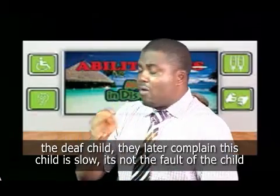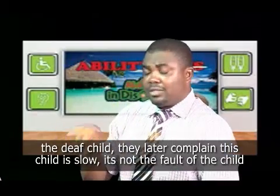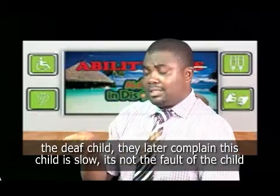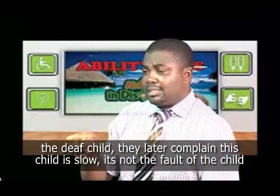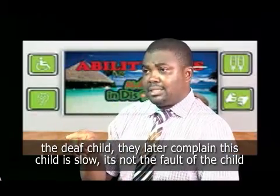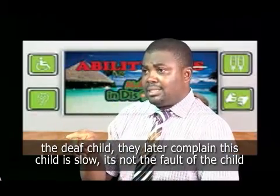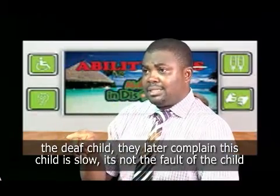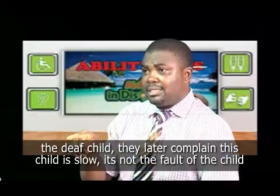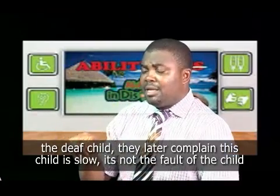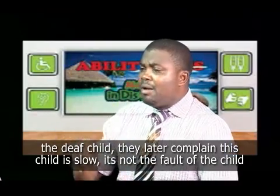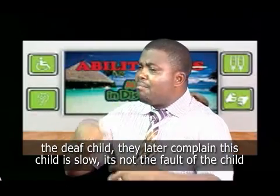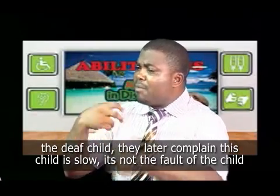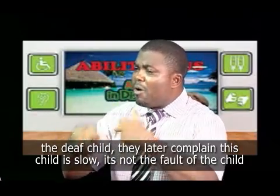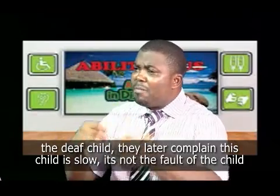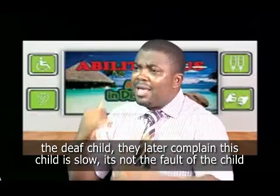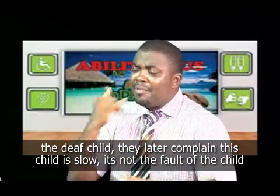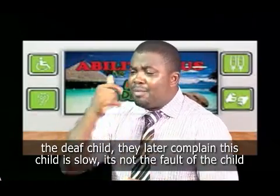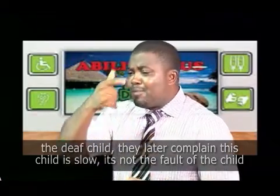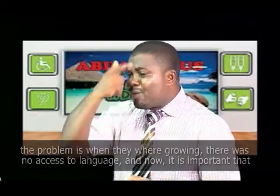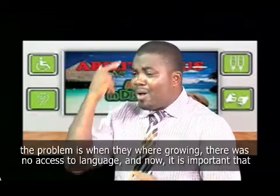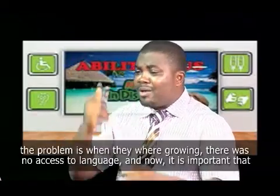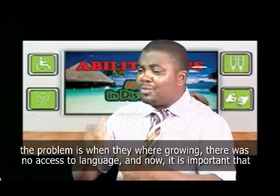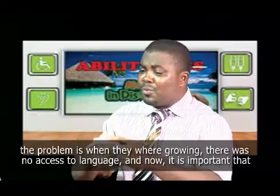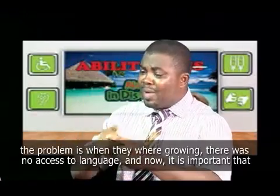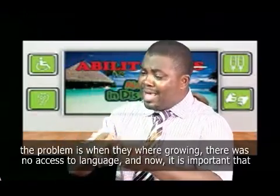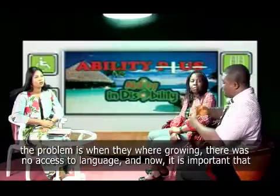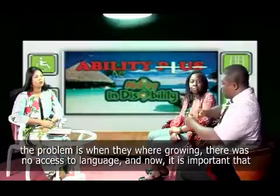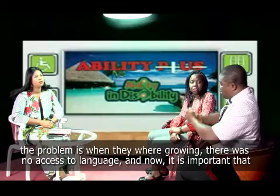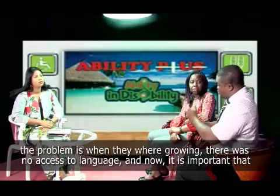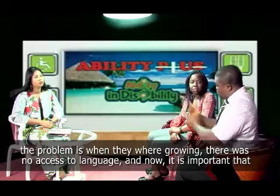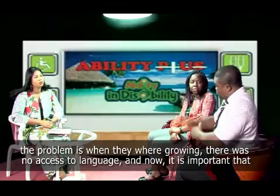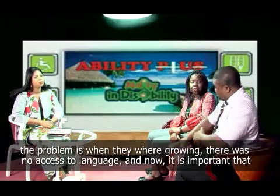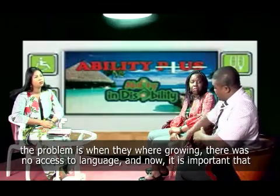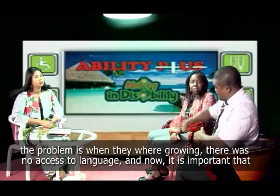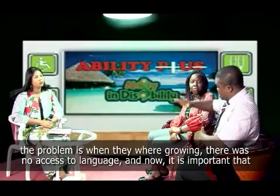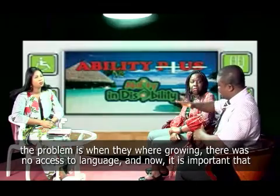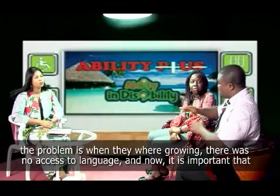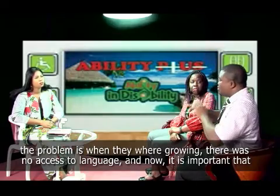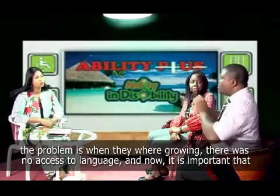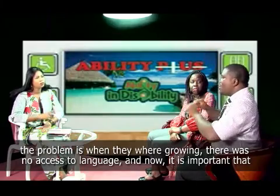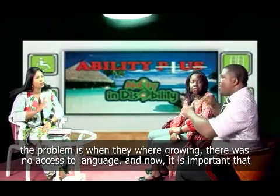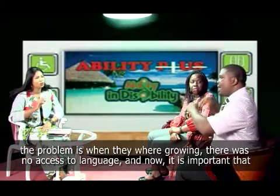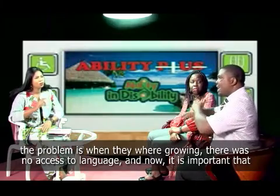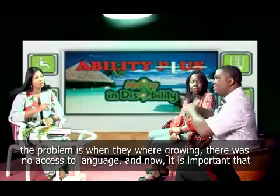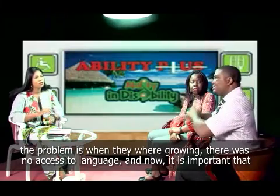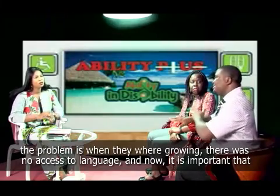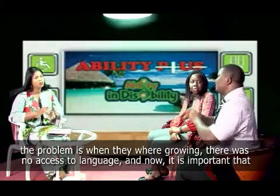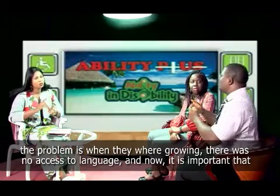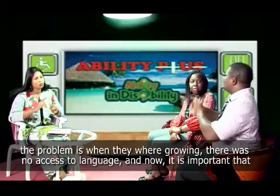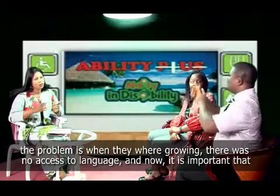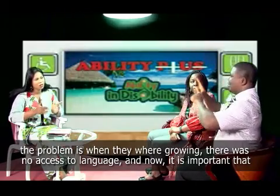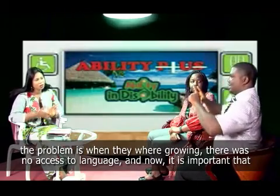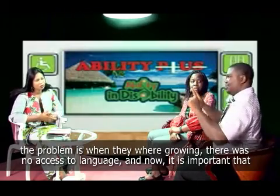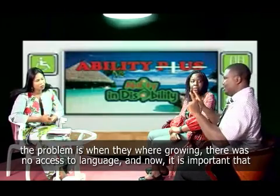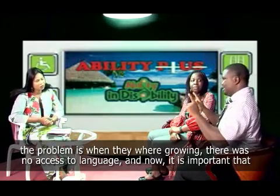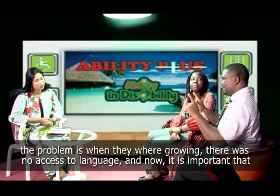is slow. No, it's not the fault of the child. The problem is maybe because when they were growing, there is no access to